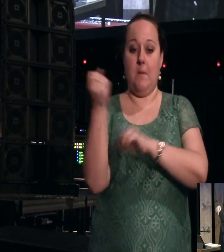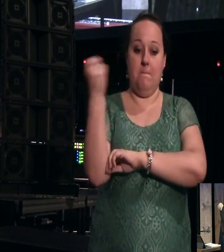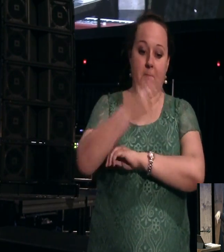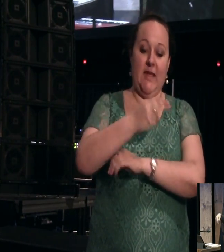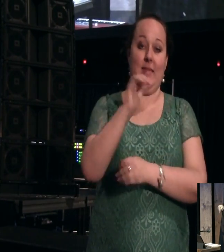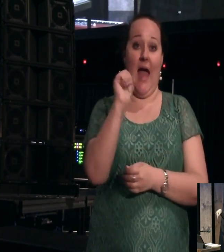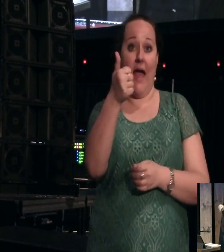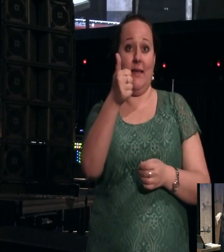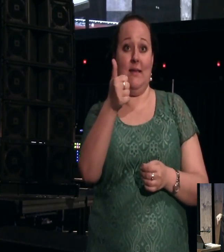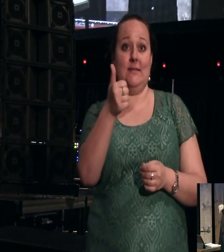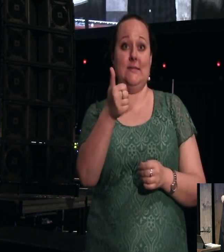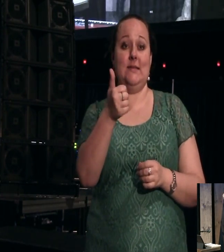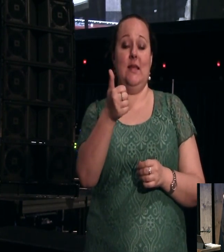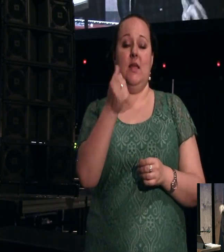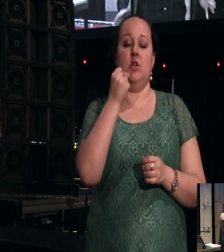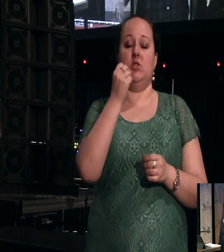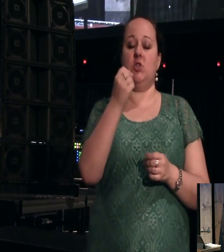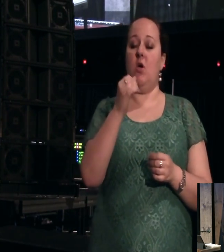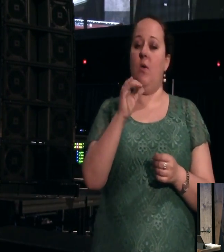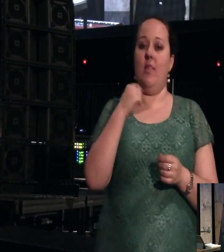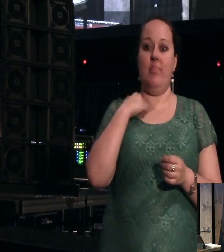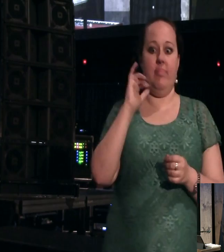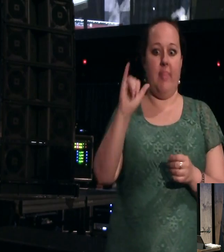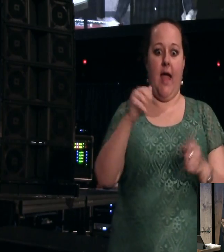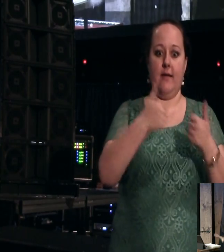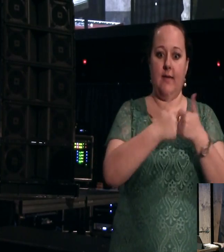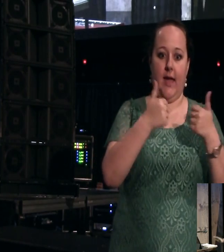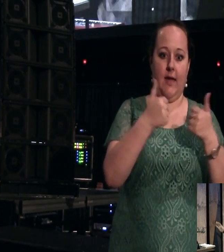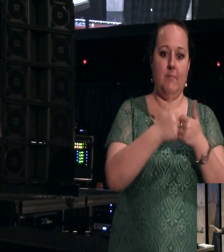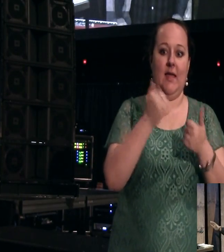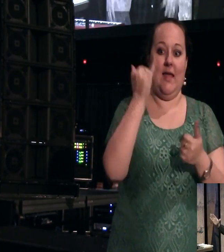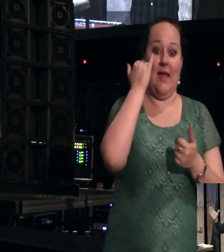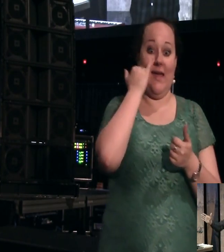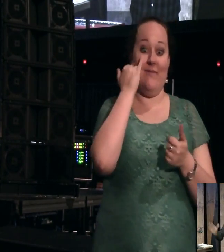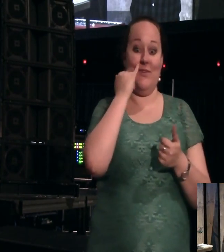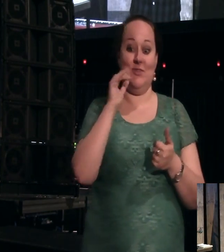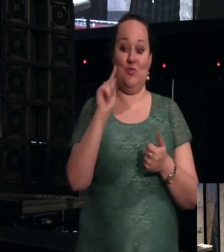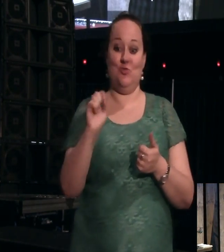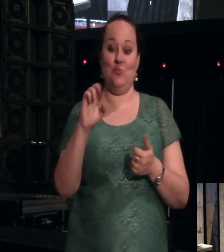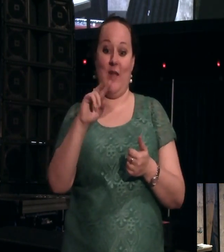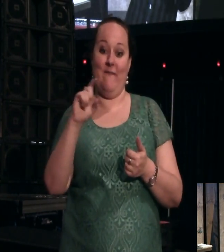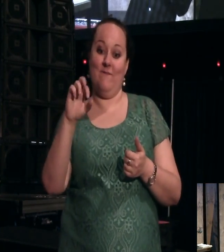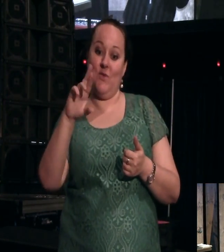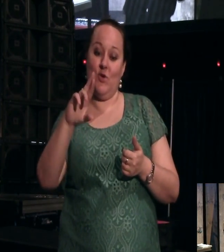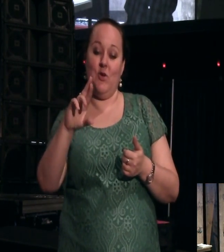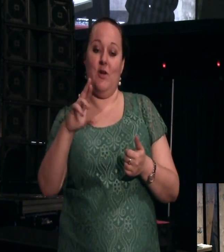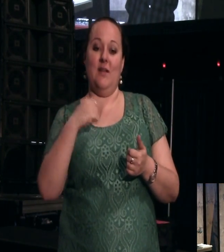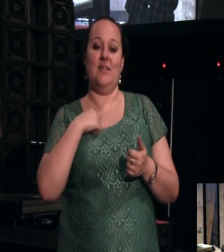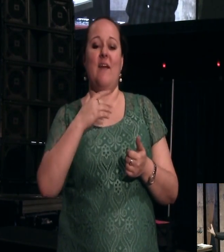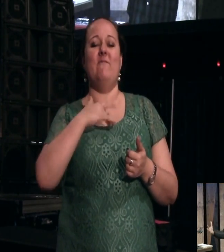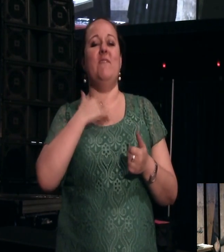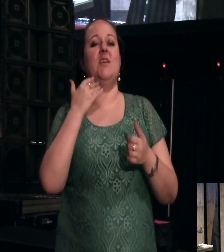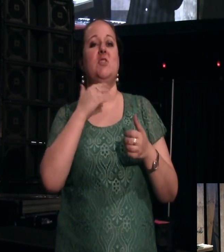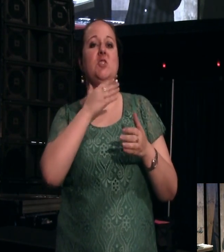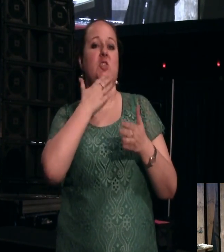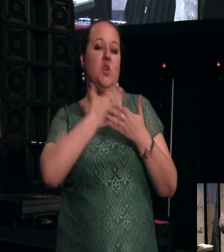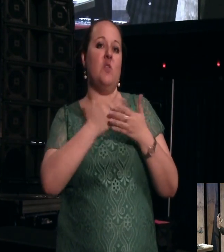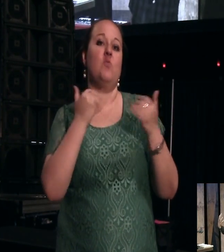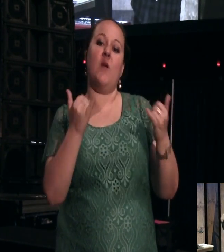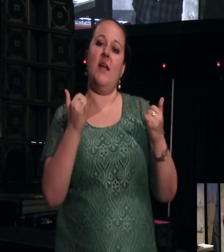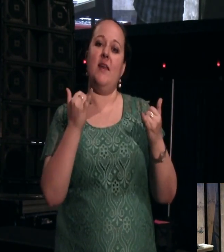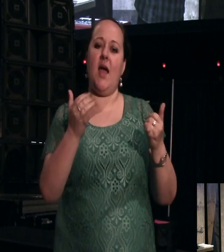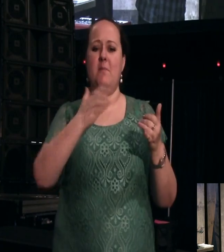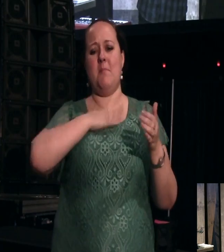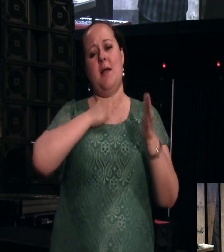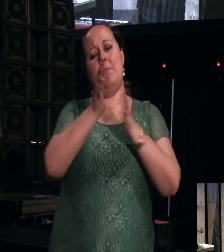about how to take the Aggies down. So just imagine the chaos that would have erupted if Trevor and the team was like, you